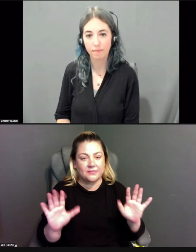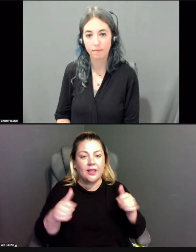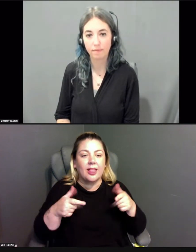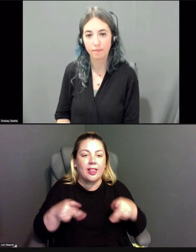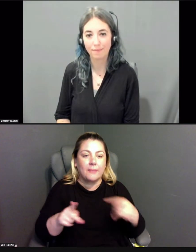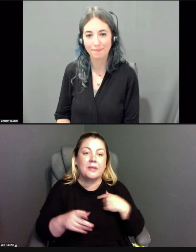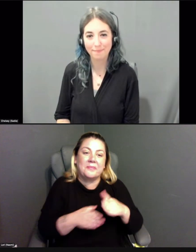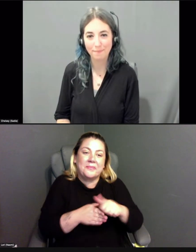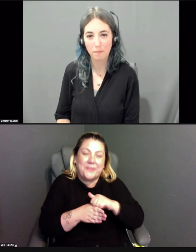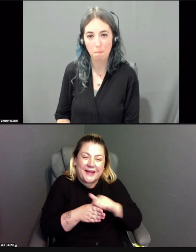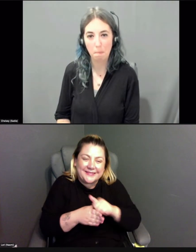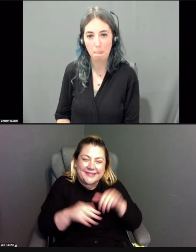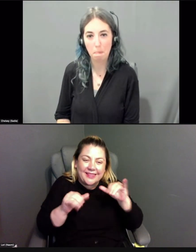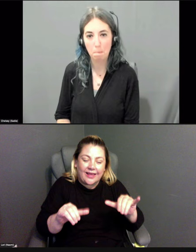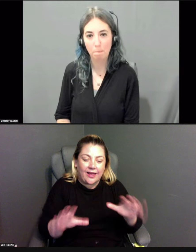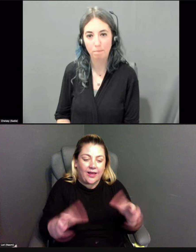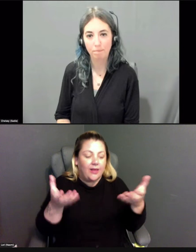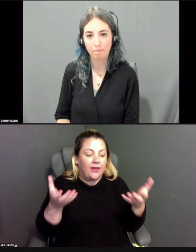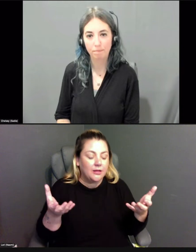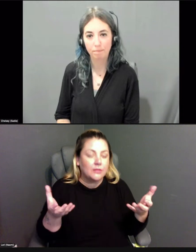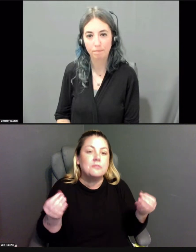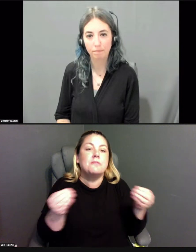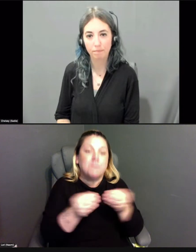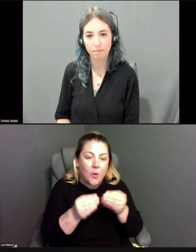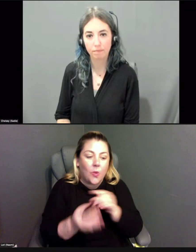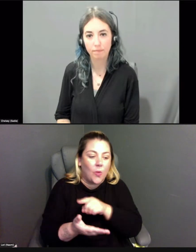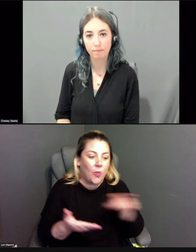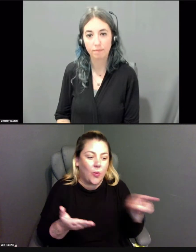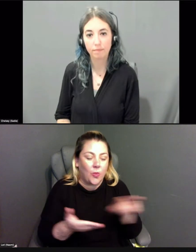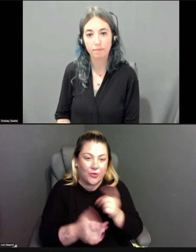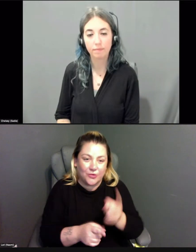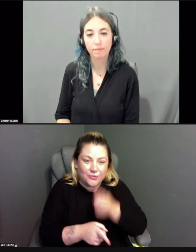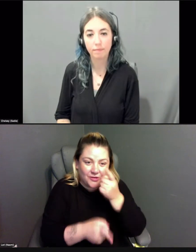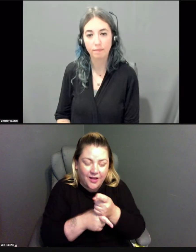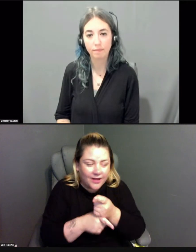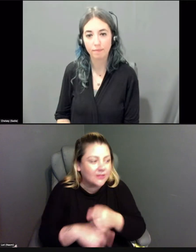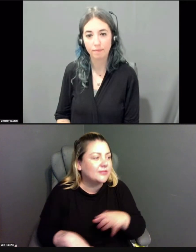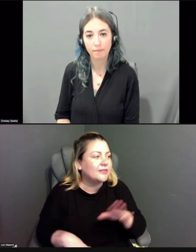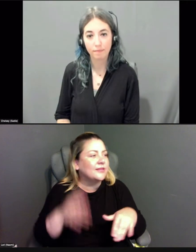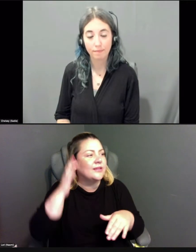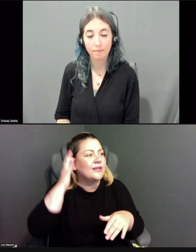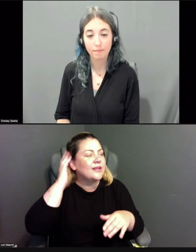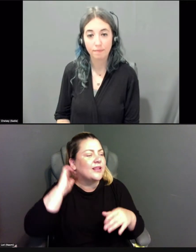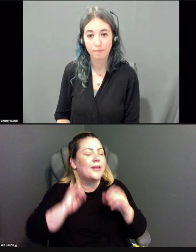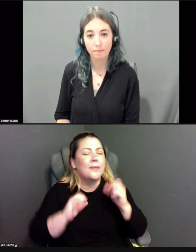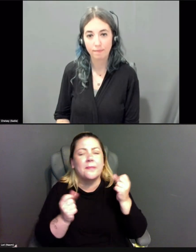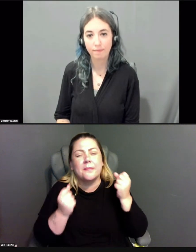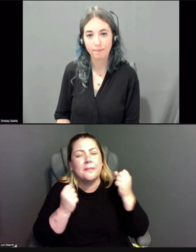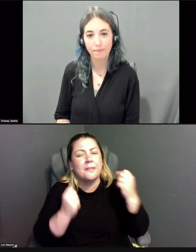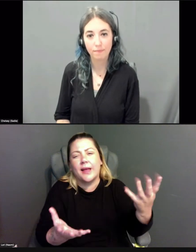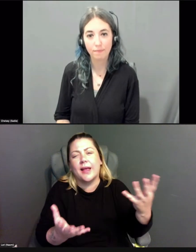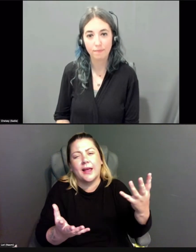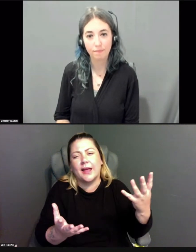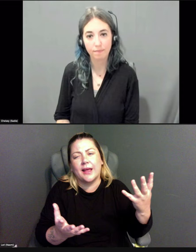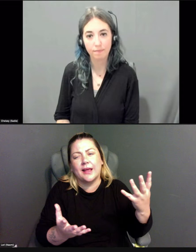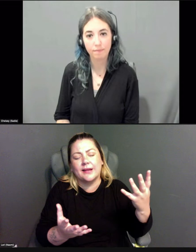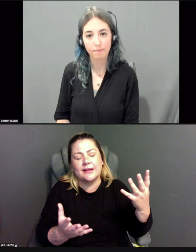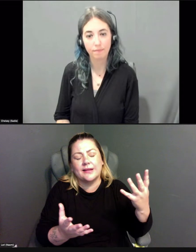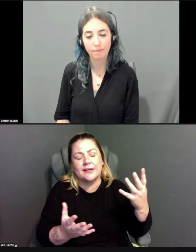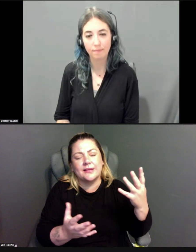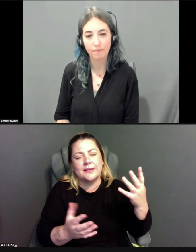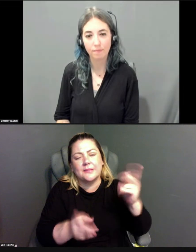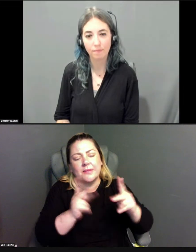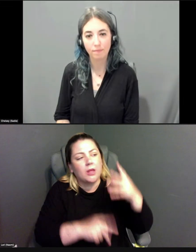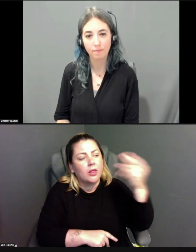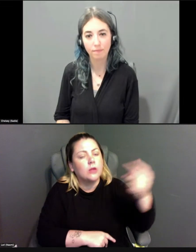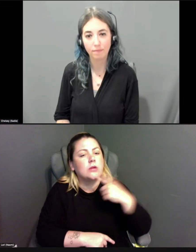great example of that. Like there's so many great accounts out there who talk about letting go of that all or nothing concept in fitness, doing things